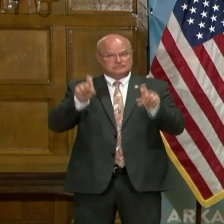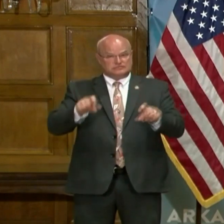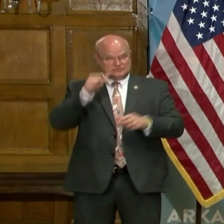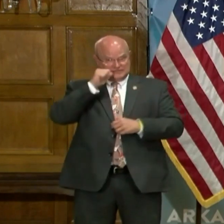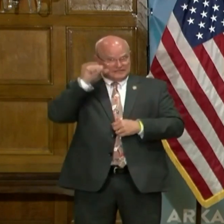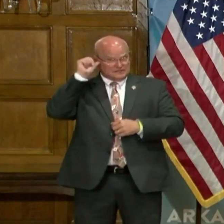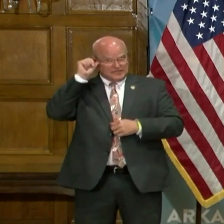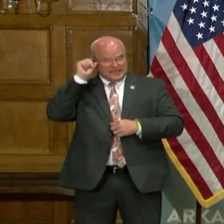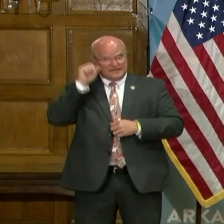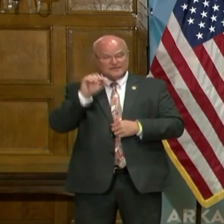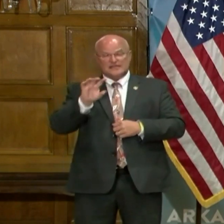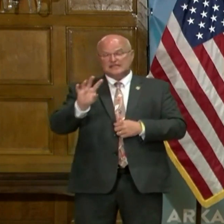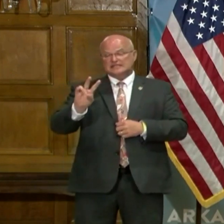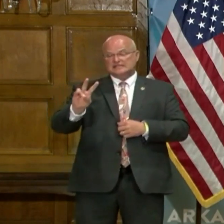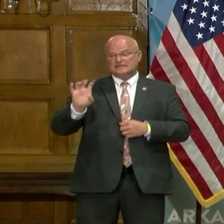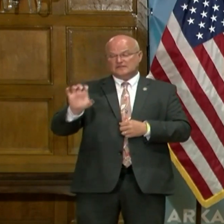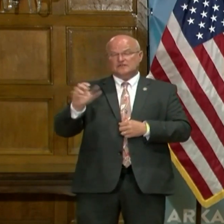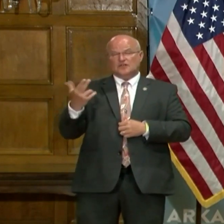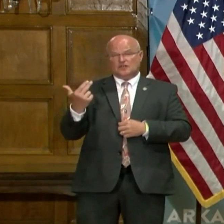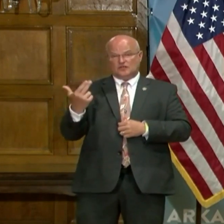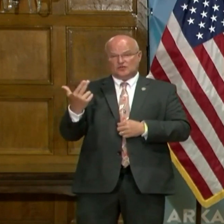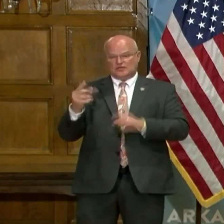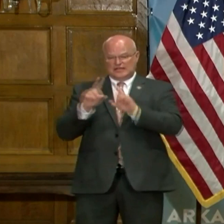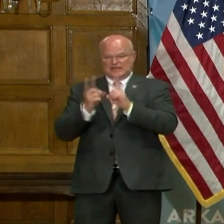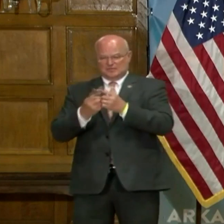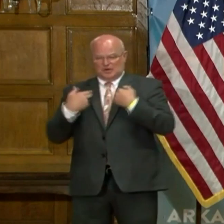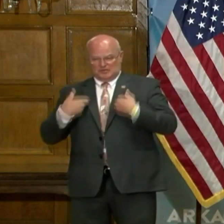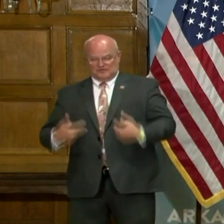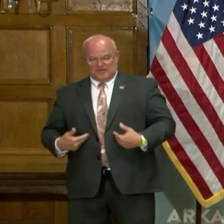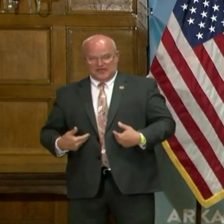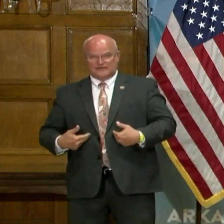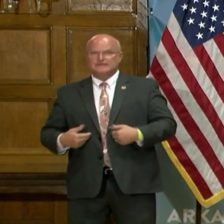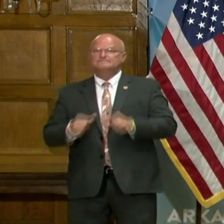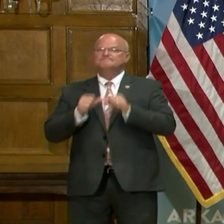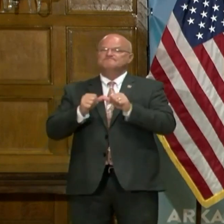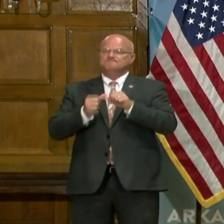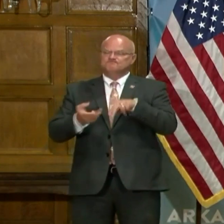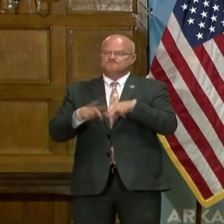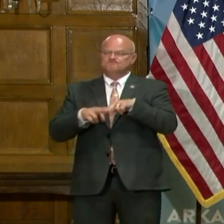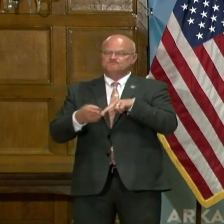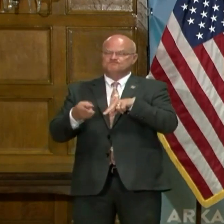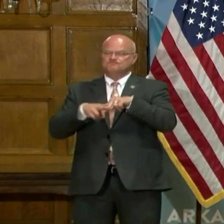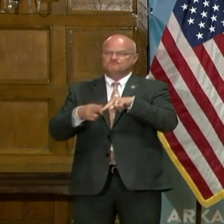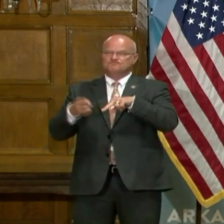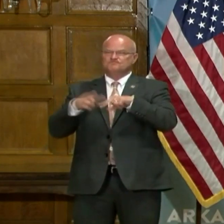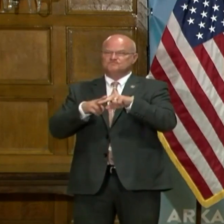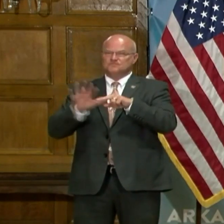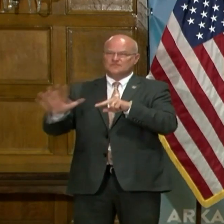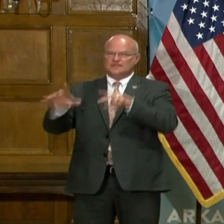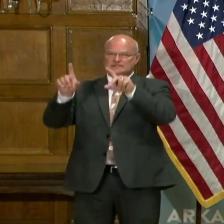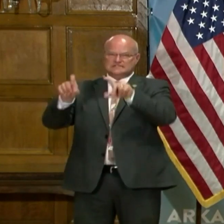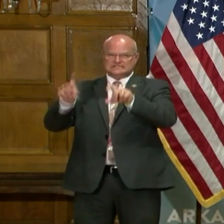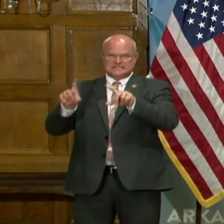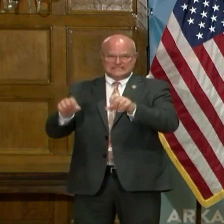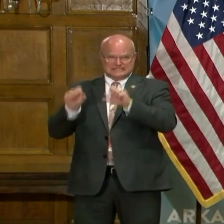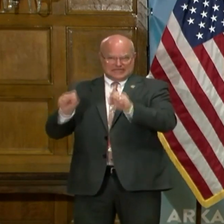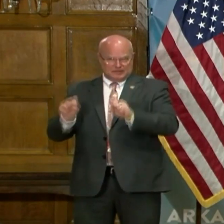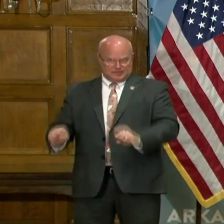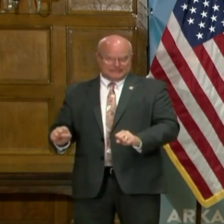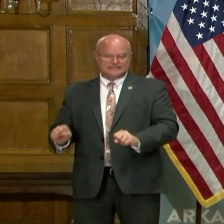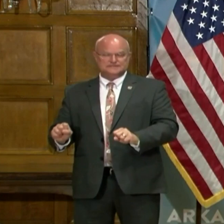tests, 713 of those by the Department of Health, and so they continue to increase their coverage and their